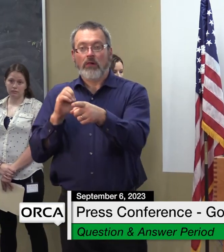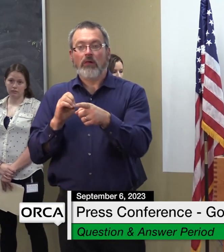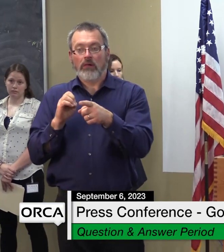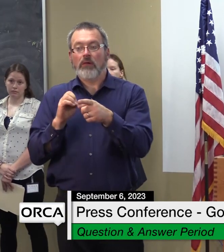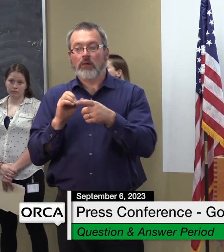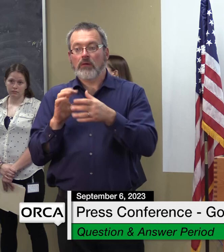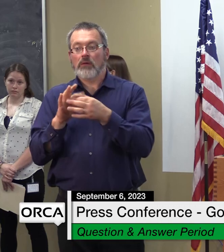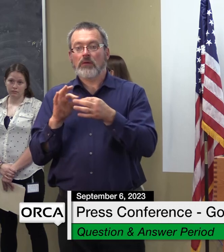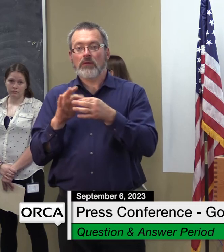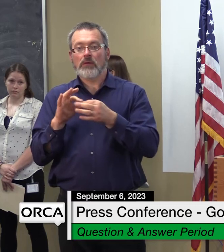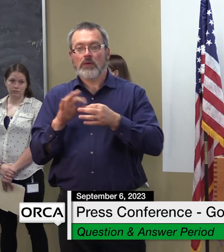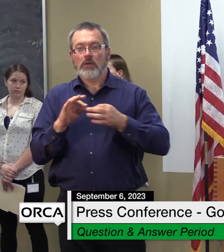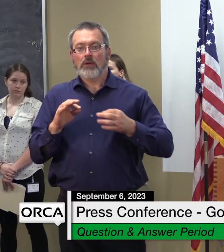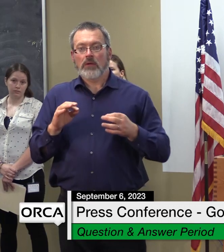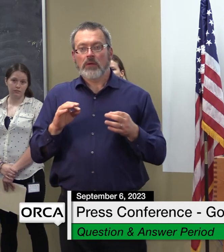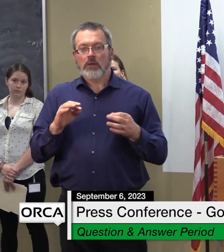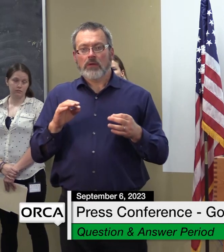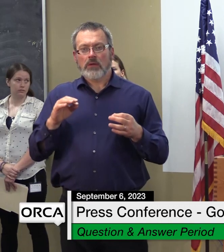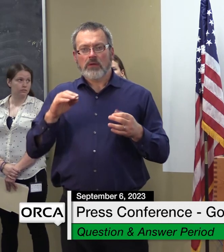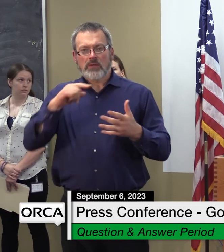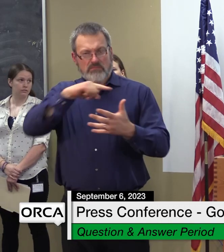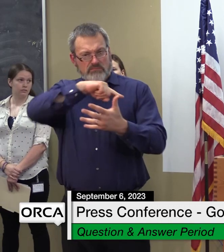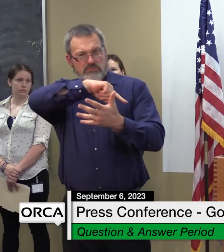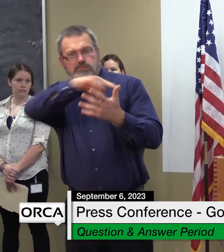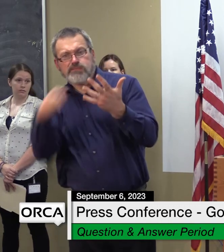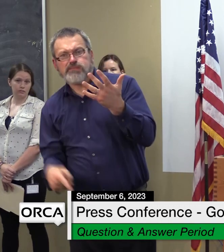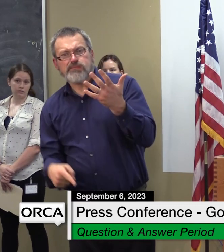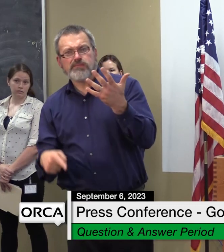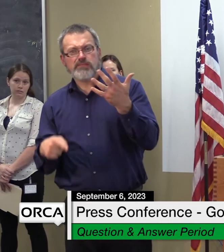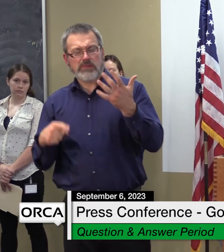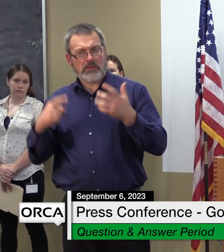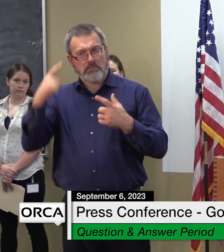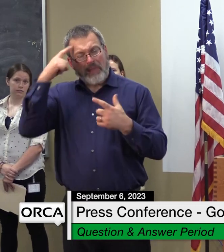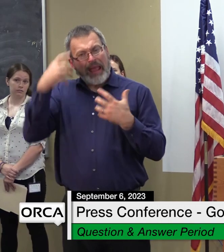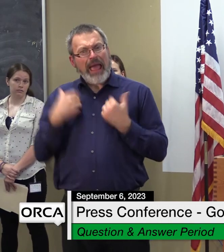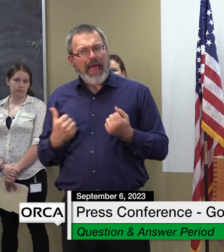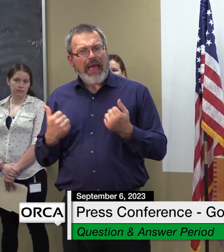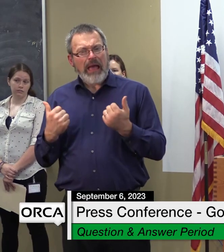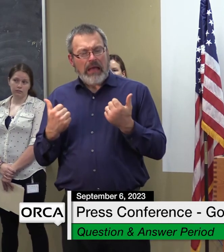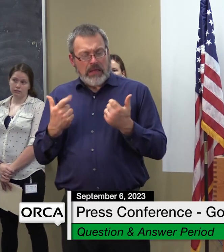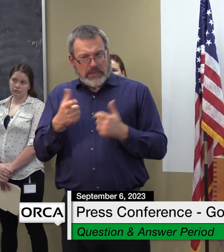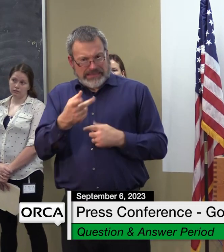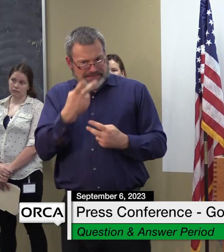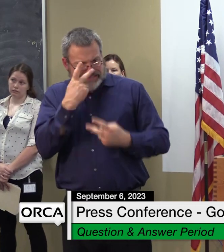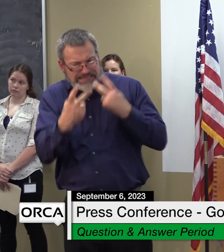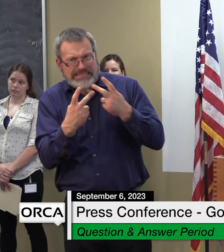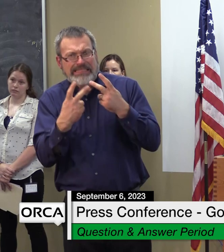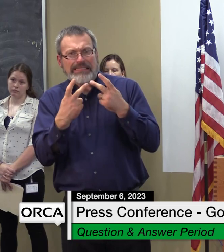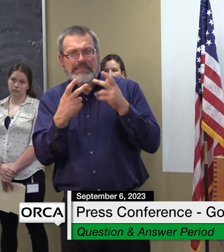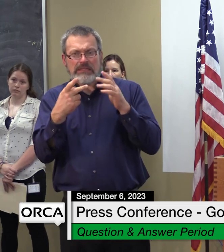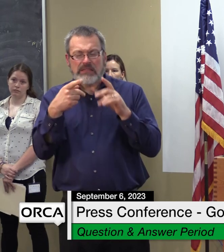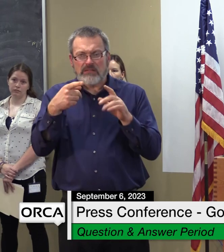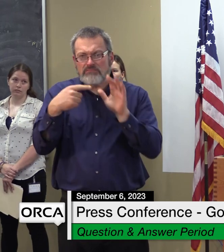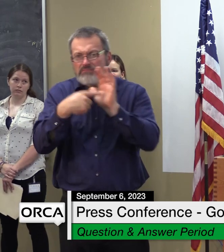what are the markers for mental health? How do we know it's not worse? What are the signs?